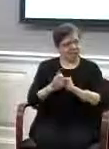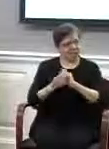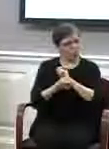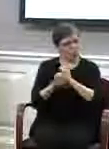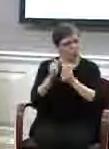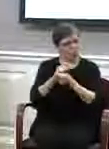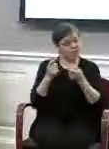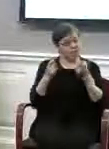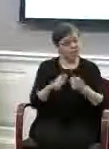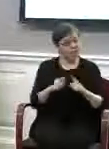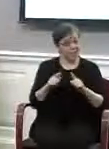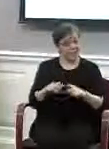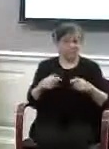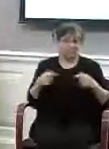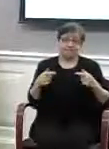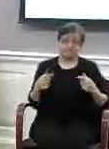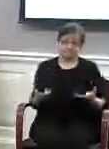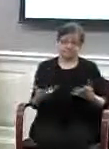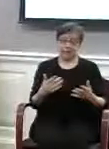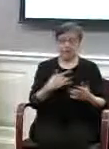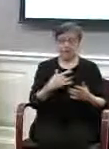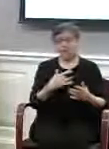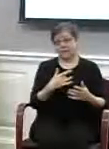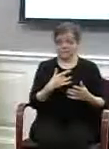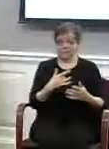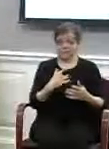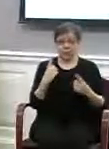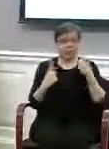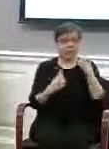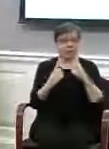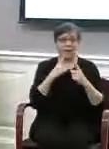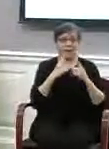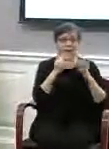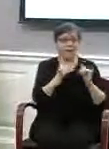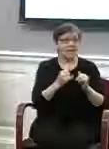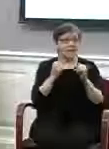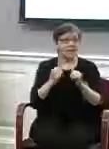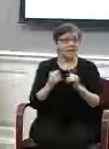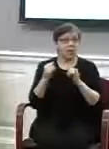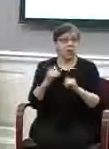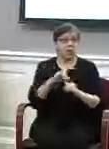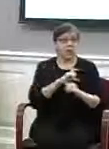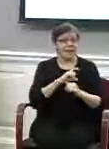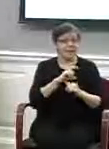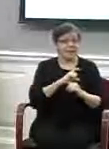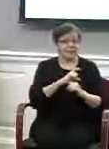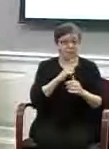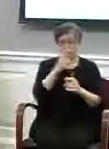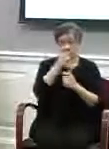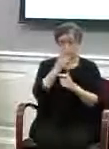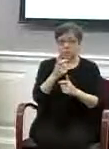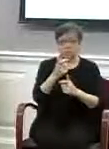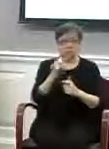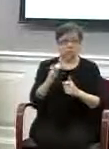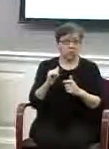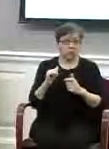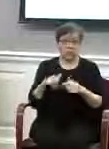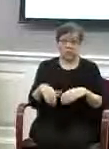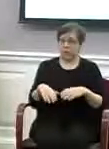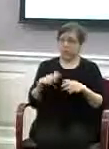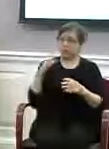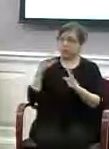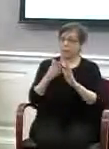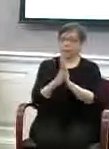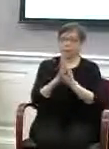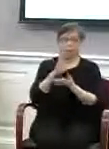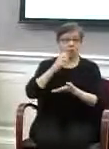I find it a little bit unusual to think of individual police officers interested to sort of lift up and be credentialed